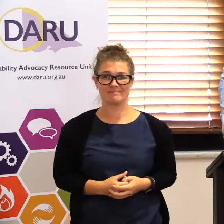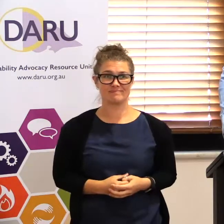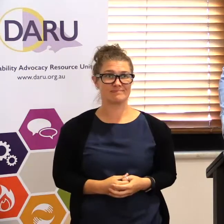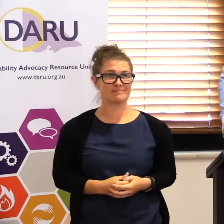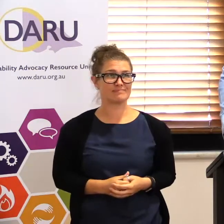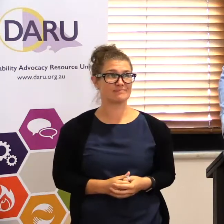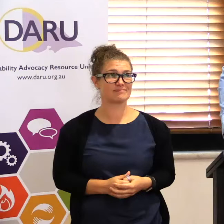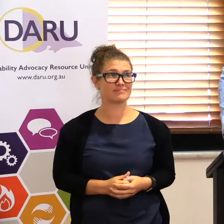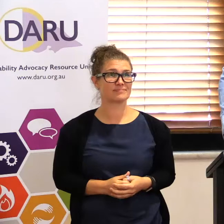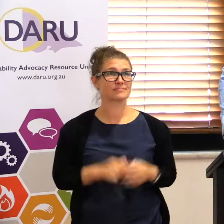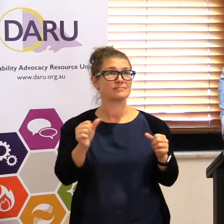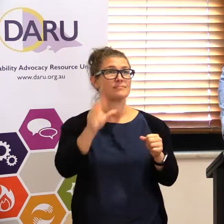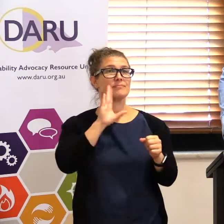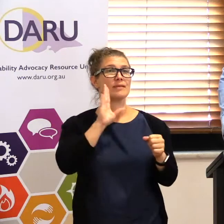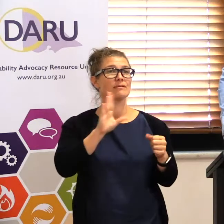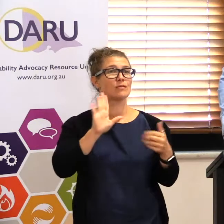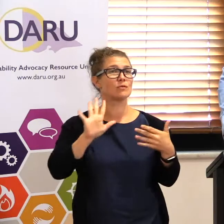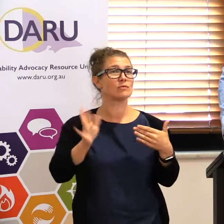Anyone else before we close up?